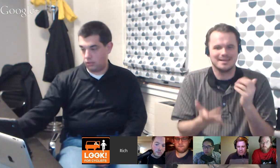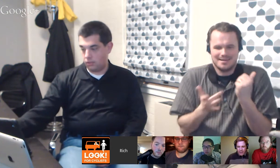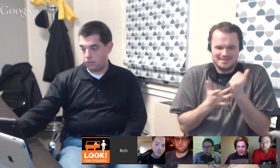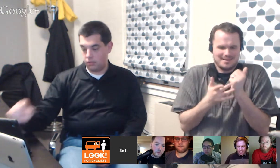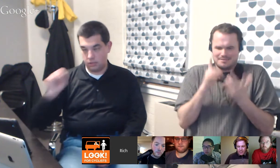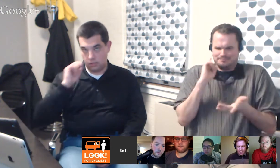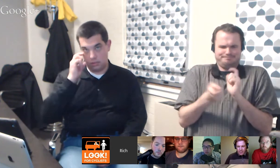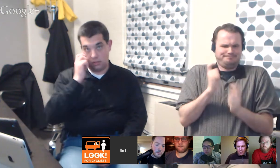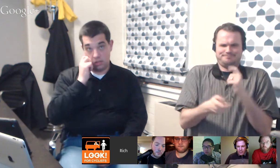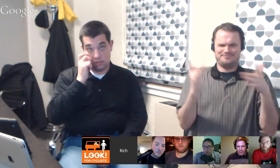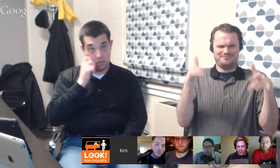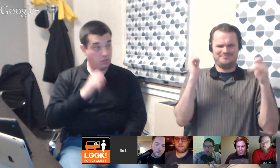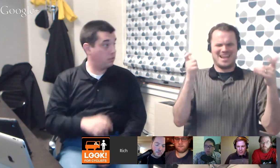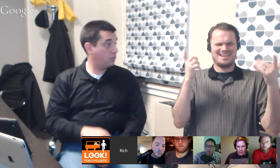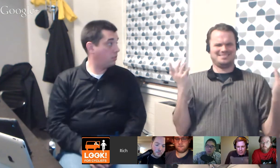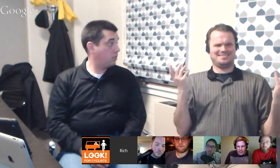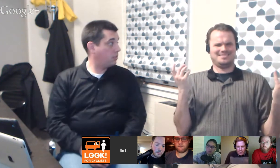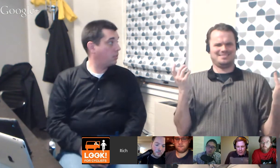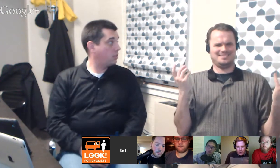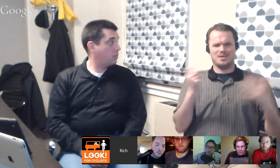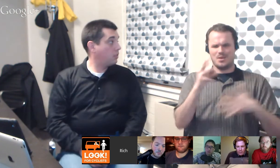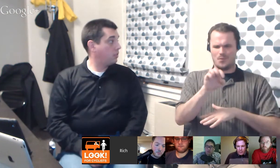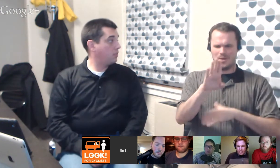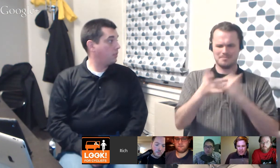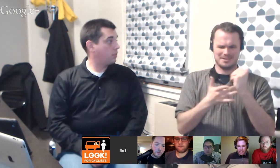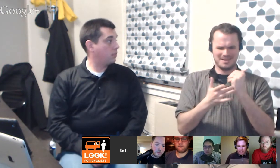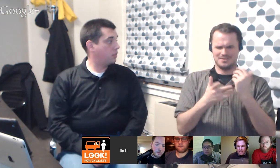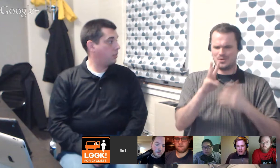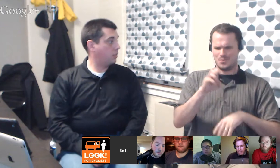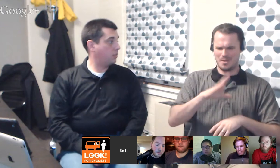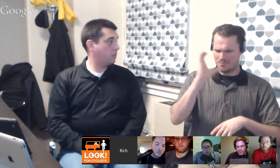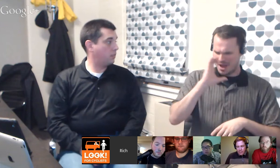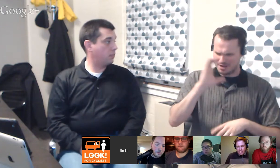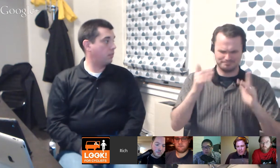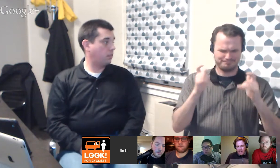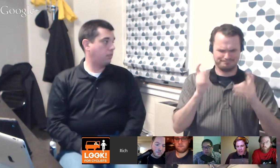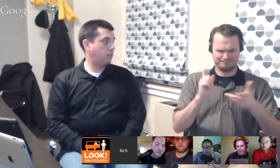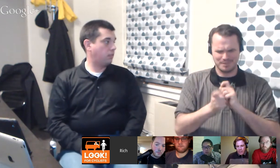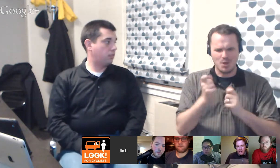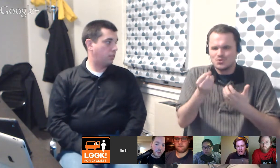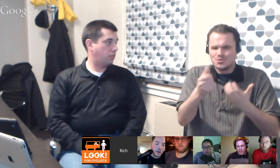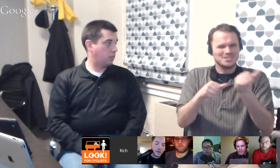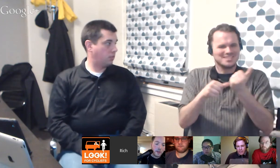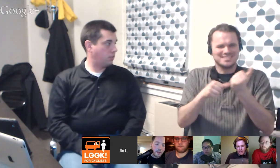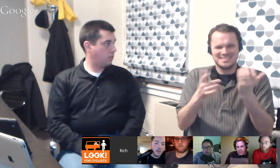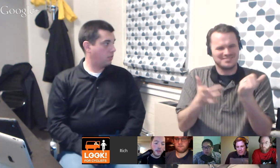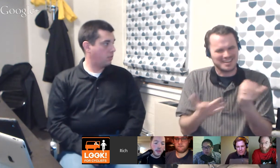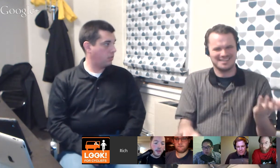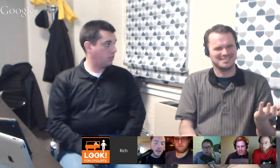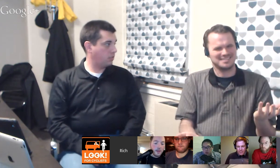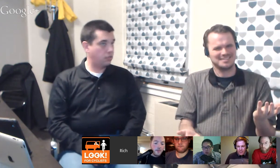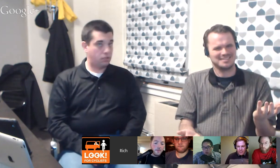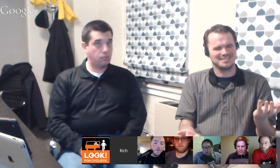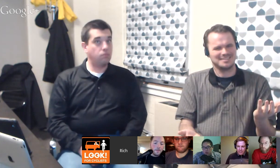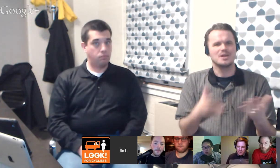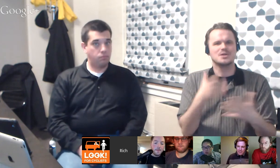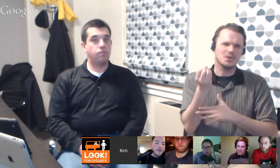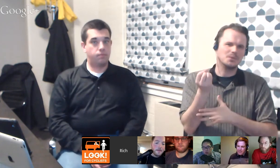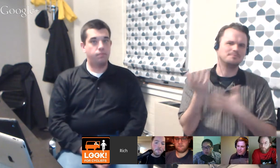changing fast, and just like as web technology, web browsers changing fast, so is assistive technology. Right.